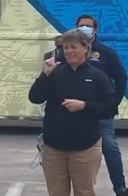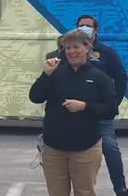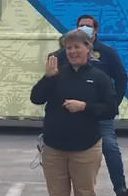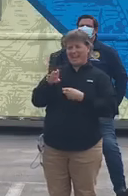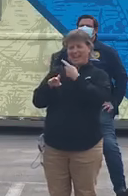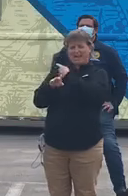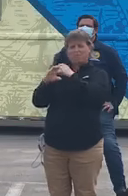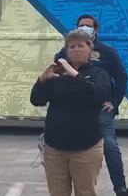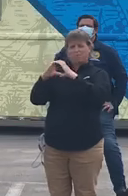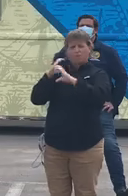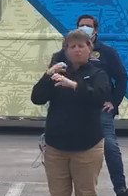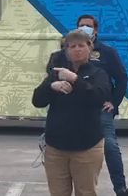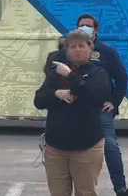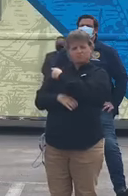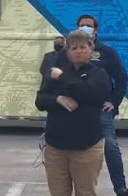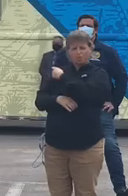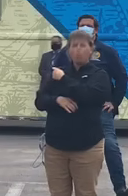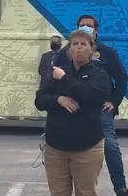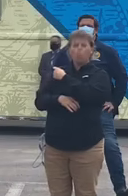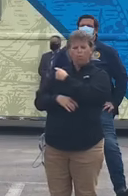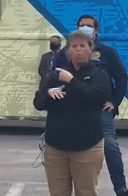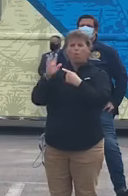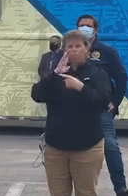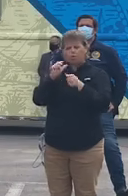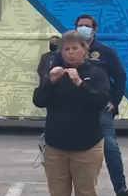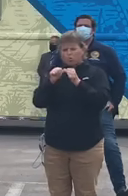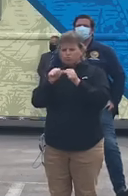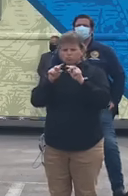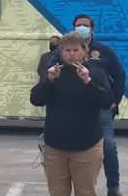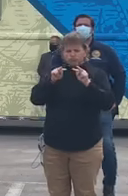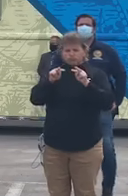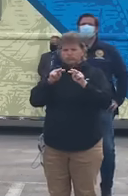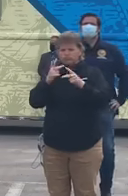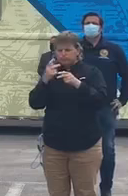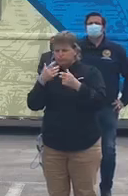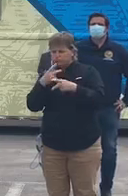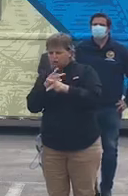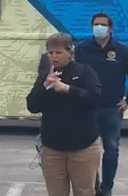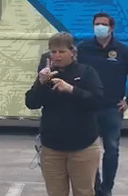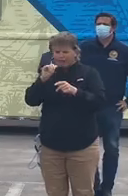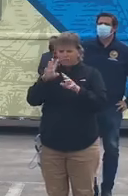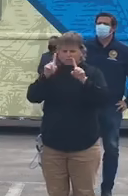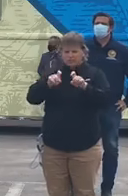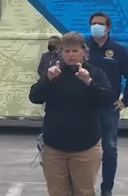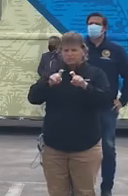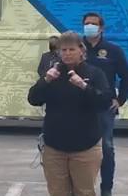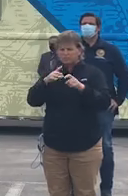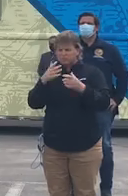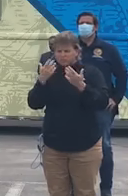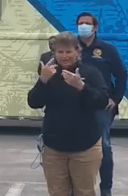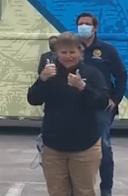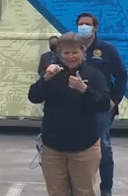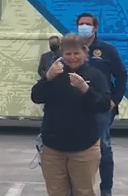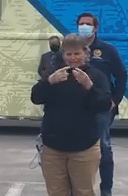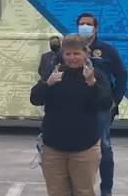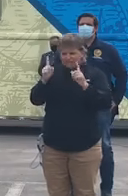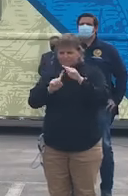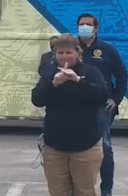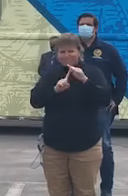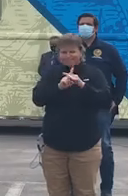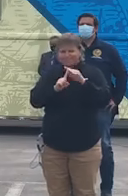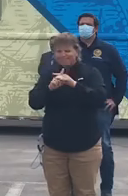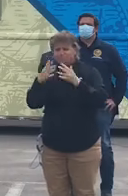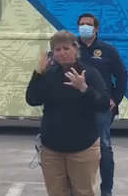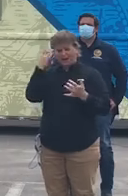to look at new products, new innovations, different ways to test. And so the idea that this can go from site to site, we can send